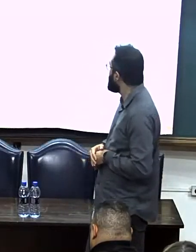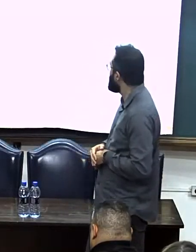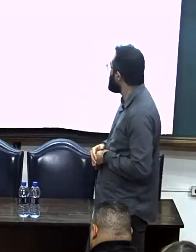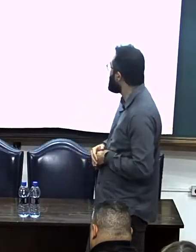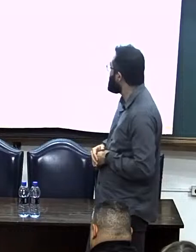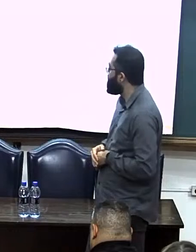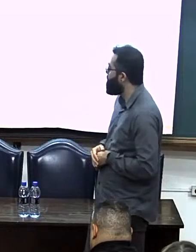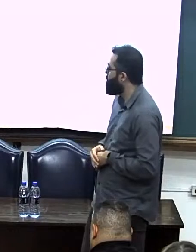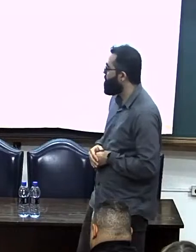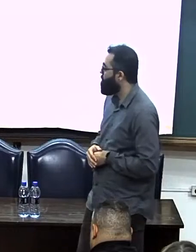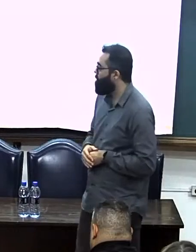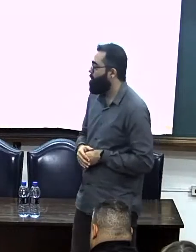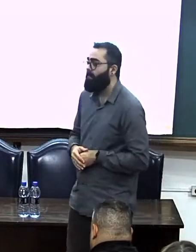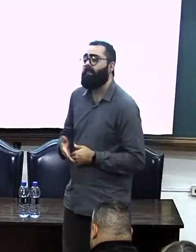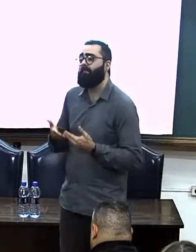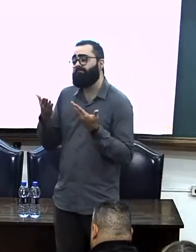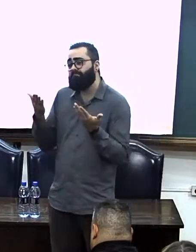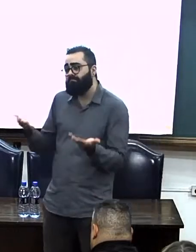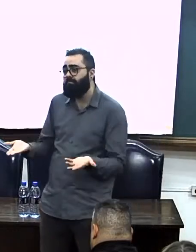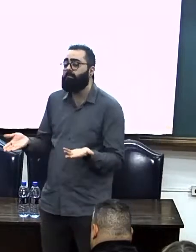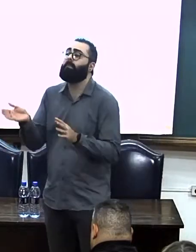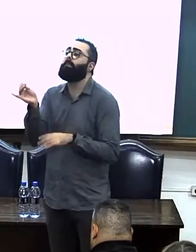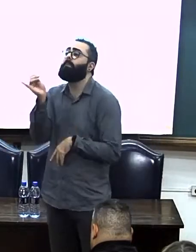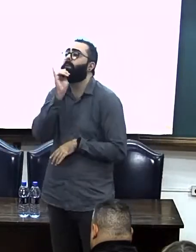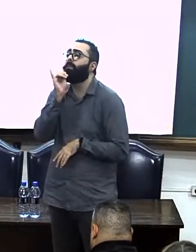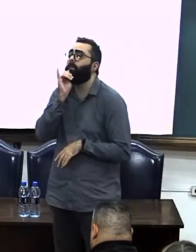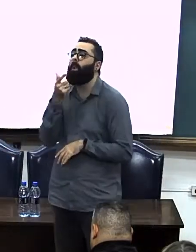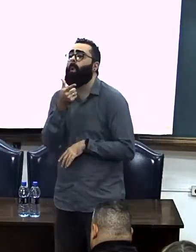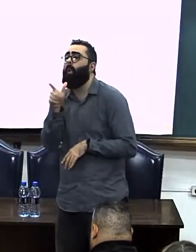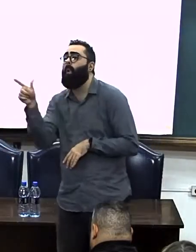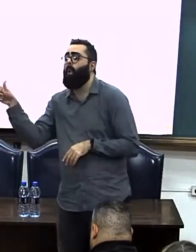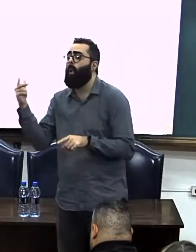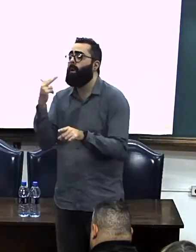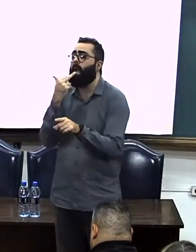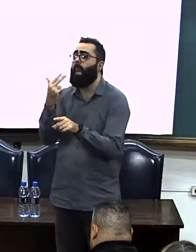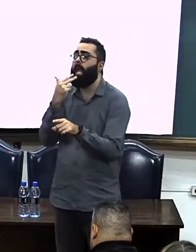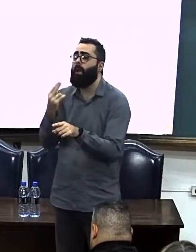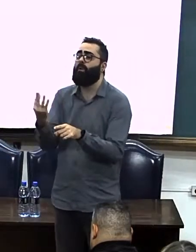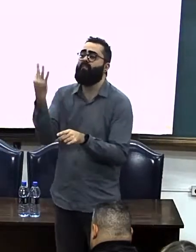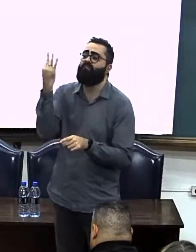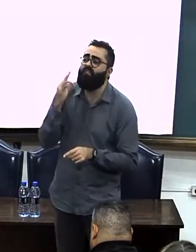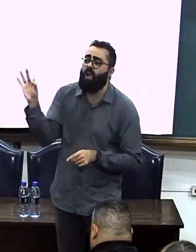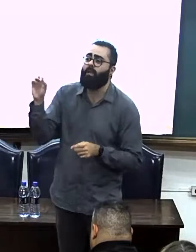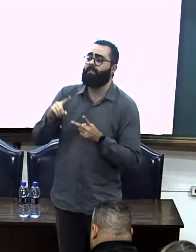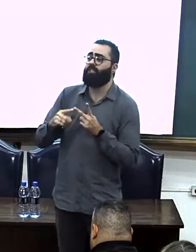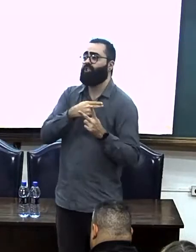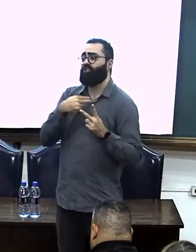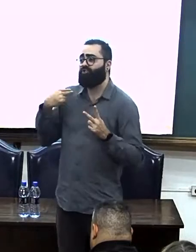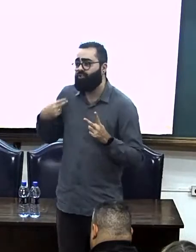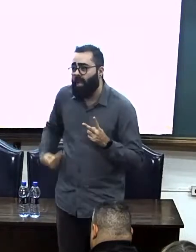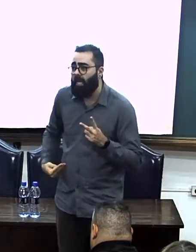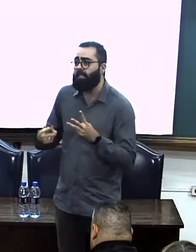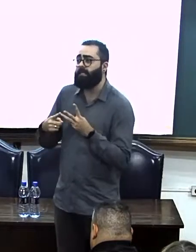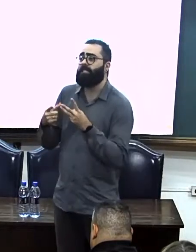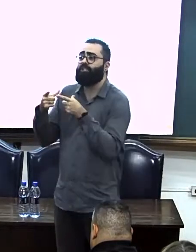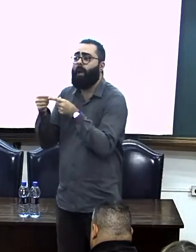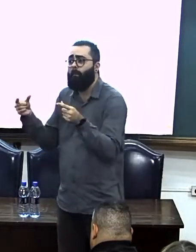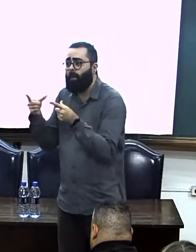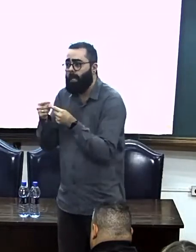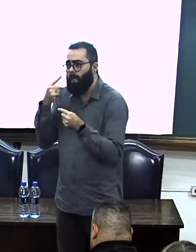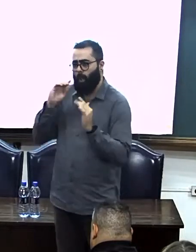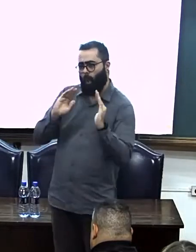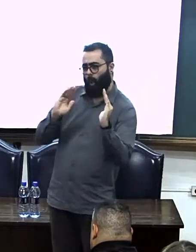Okay, well, what about languages like French, Mandarin Chinese, Japanese, Chinese? These are based